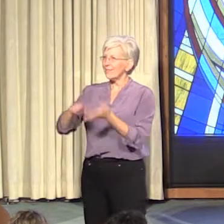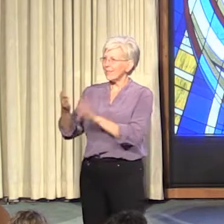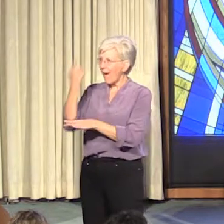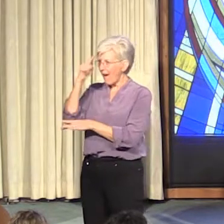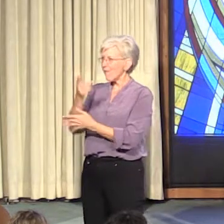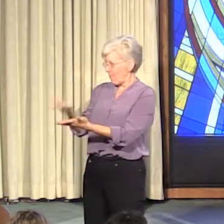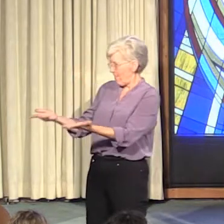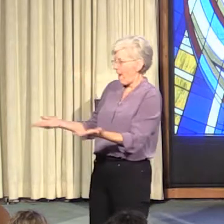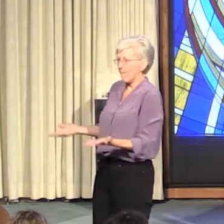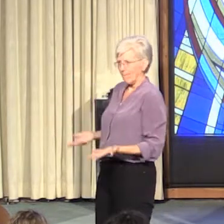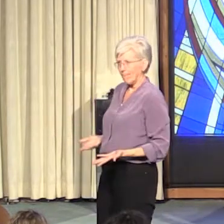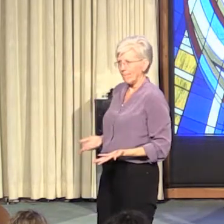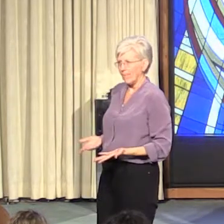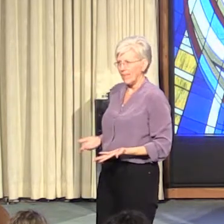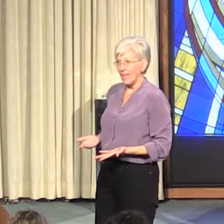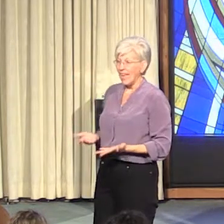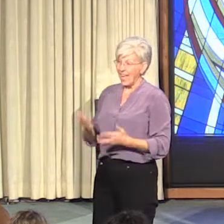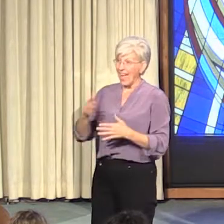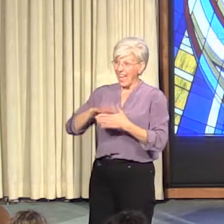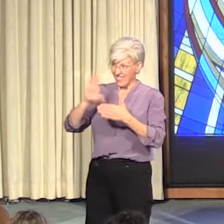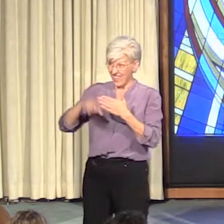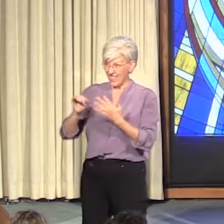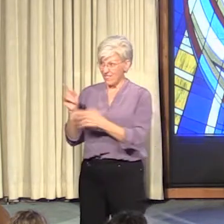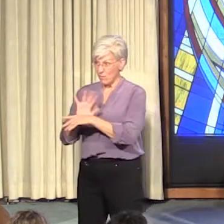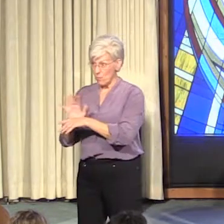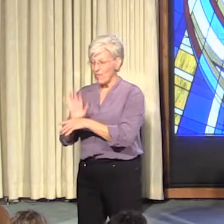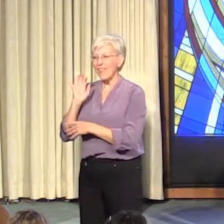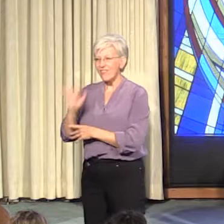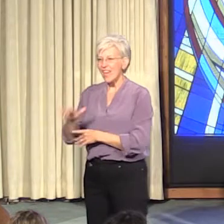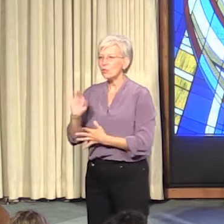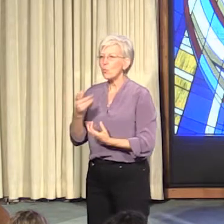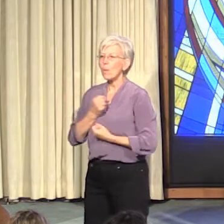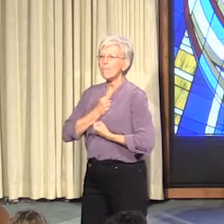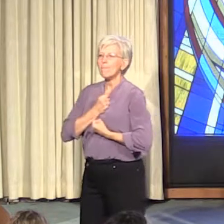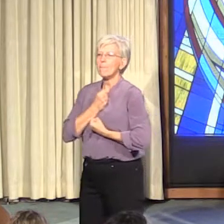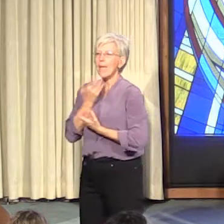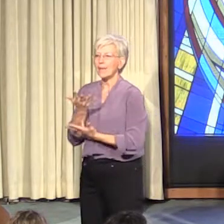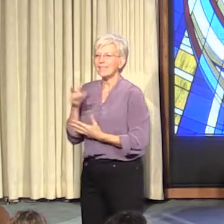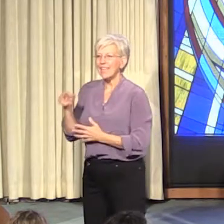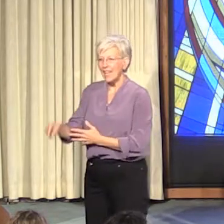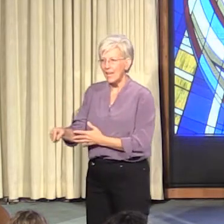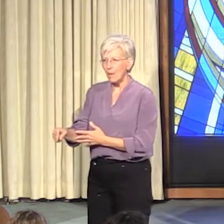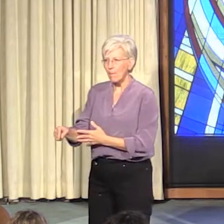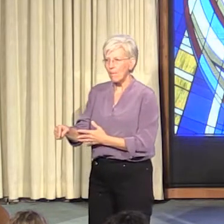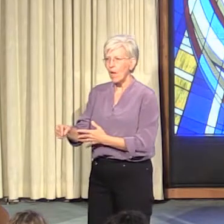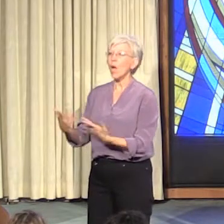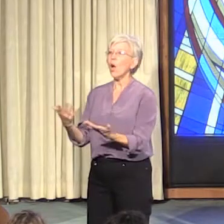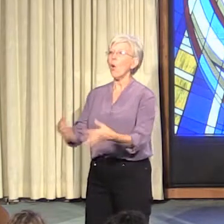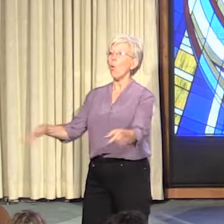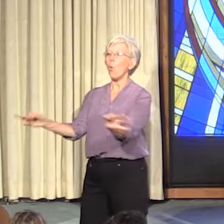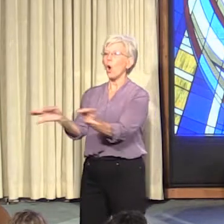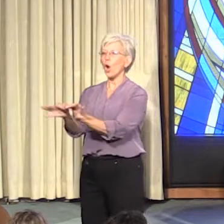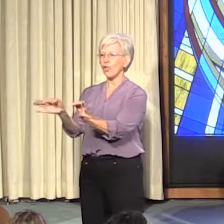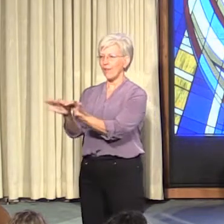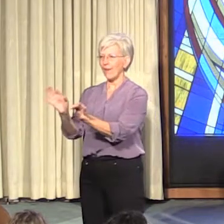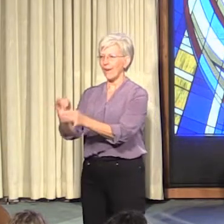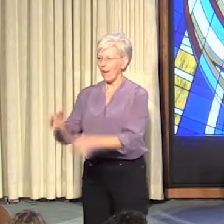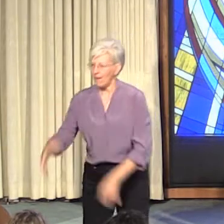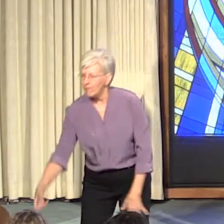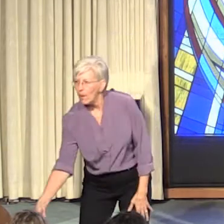for them, which at the end of that movie is what makes him worthy of picking up the hammer.